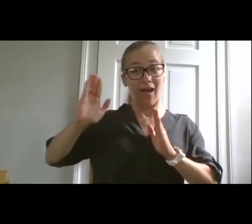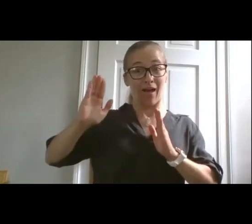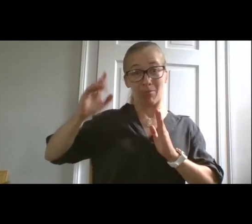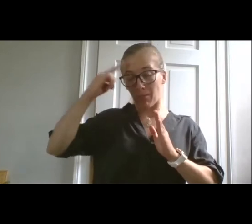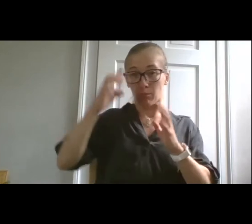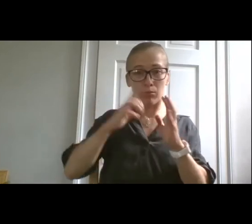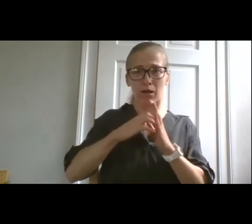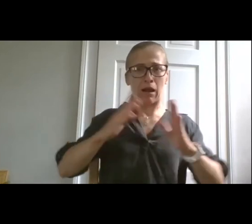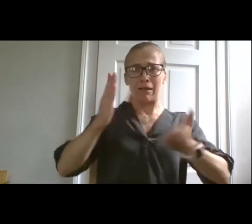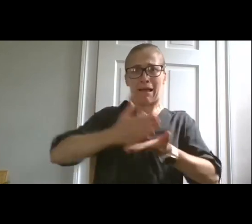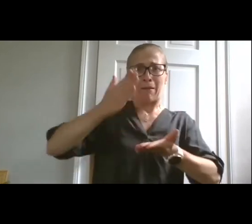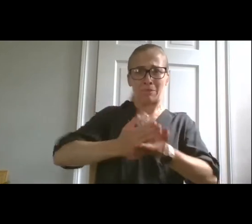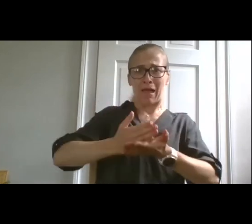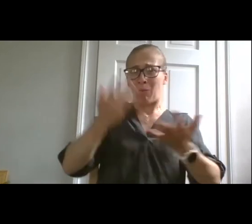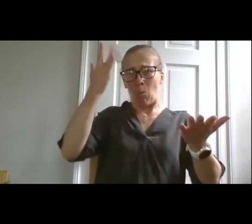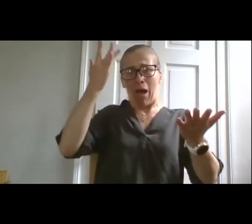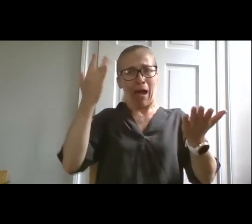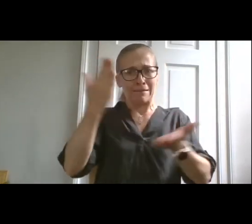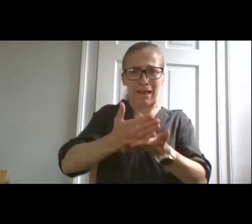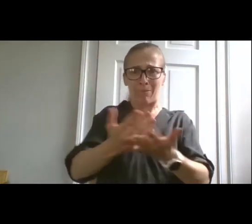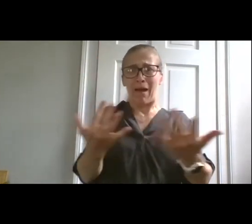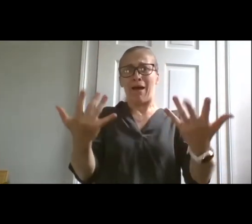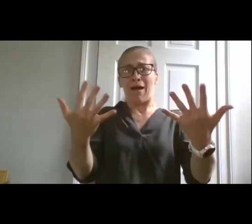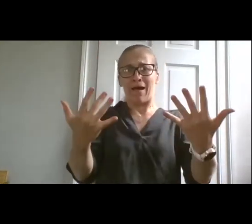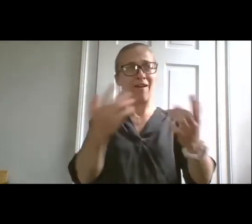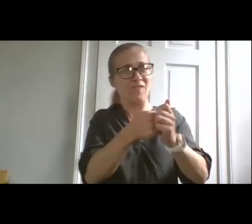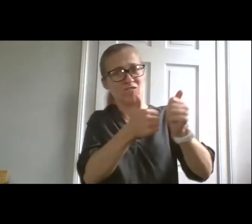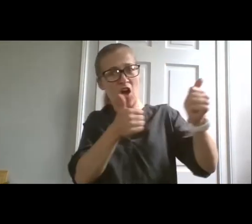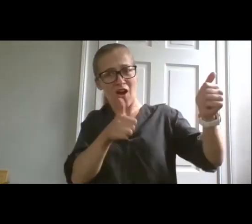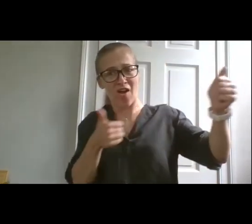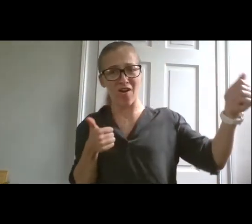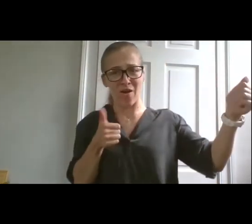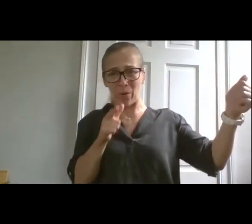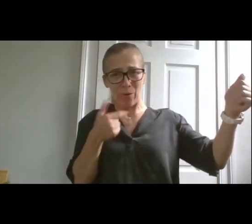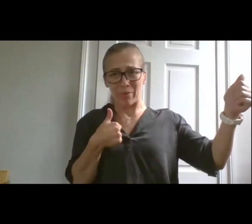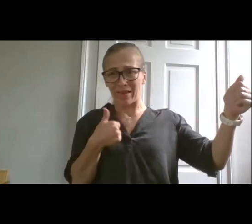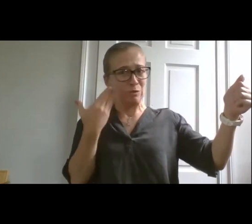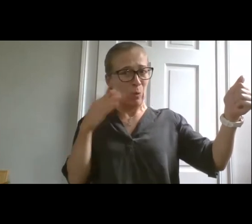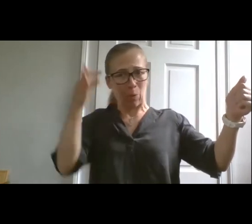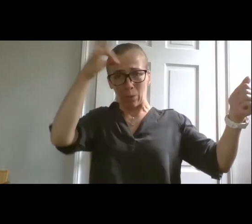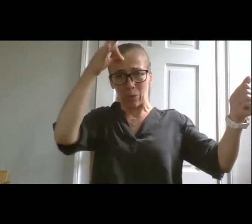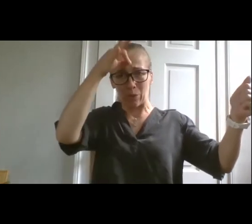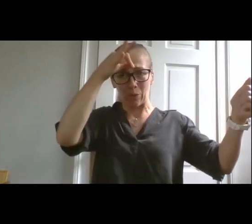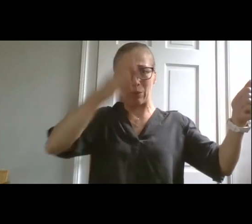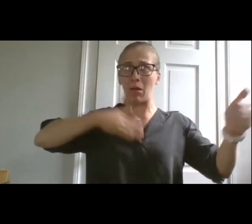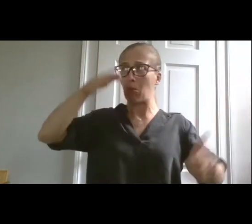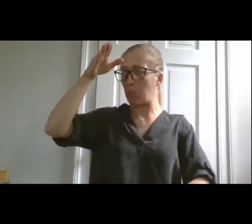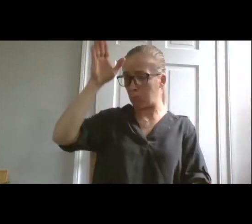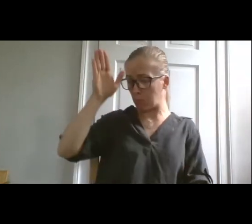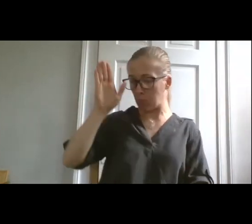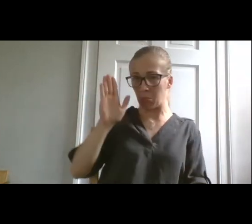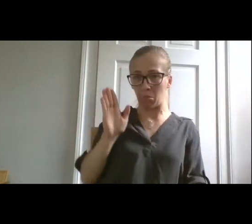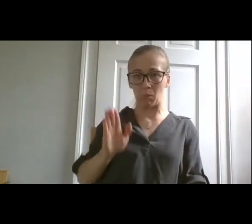going, why? And he's far away and has no idea who I am. And so my hand comes down